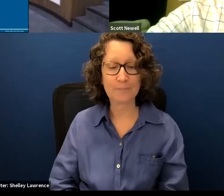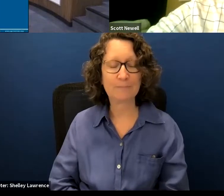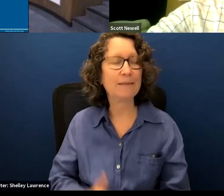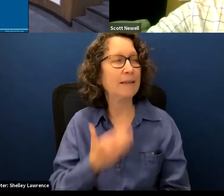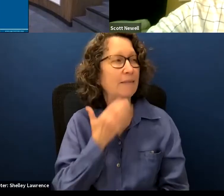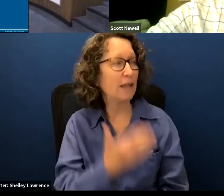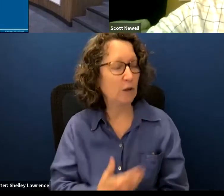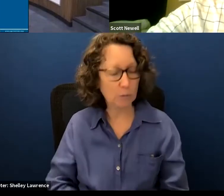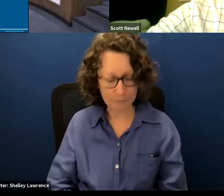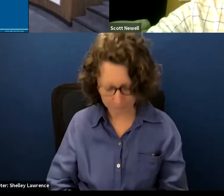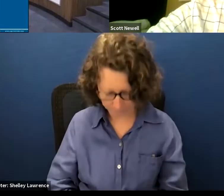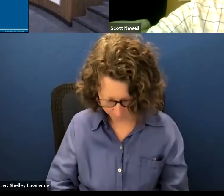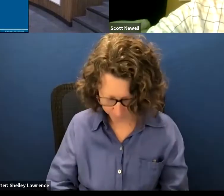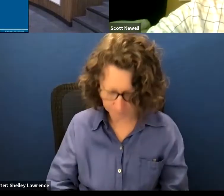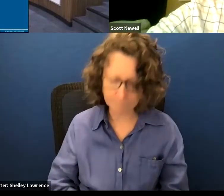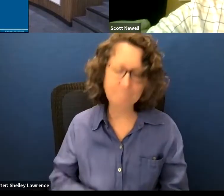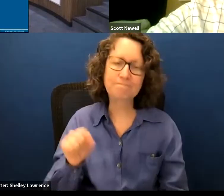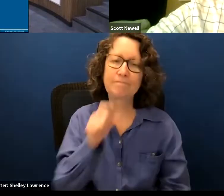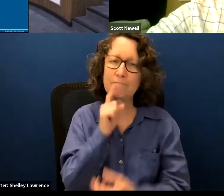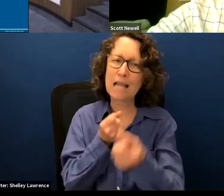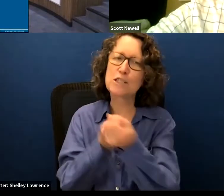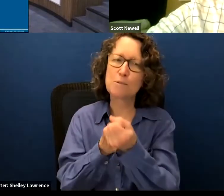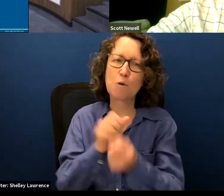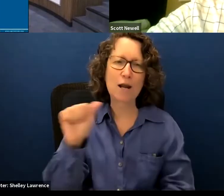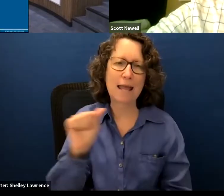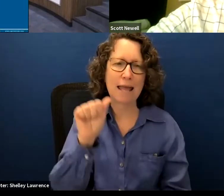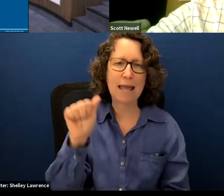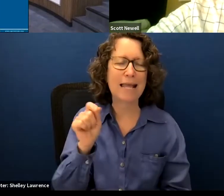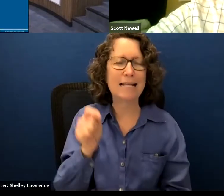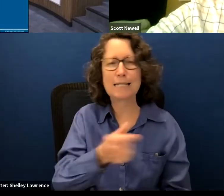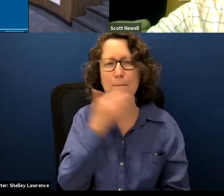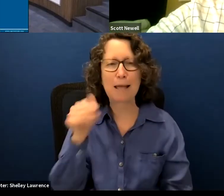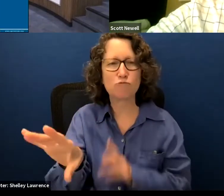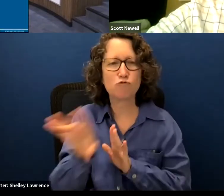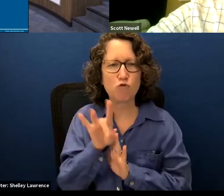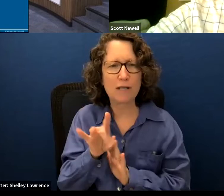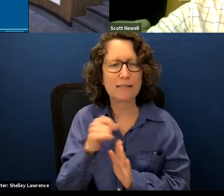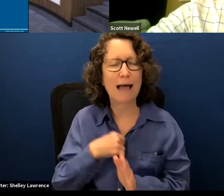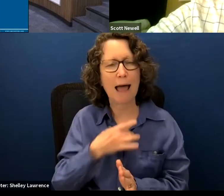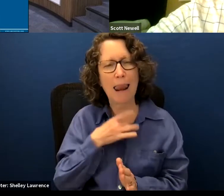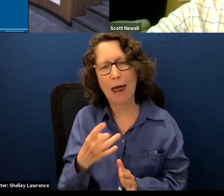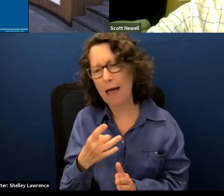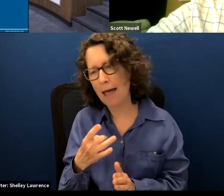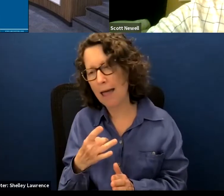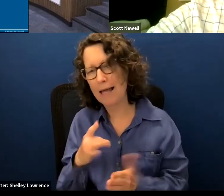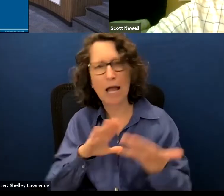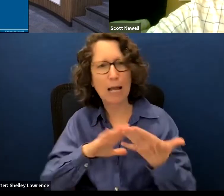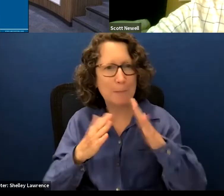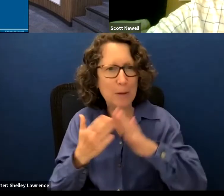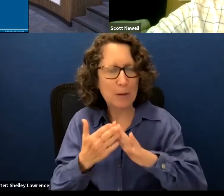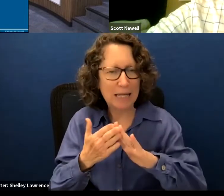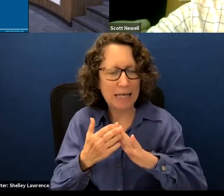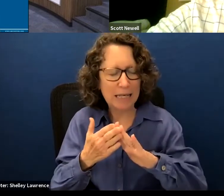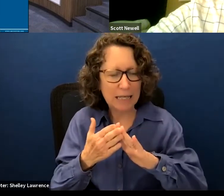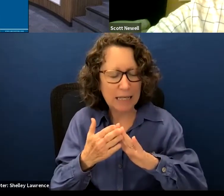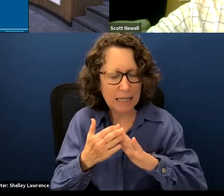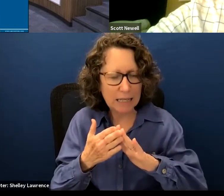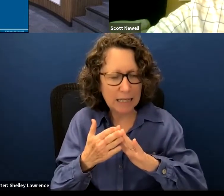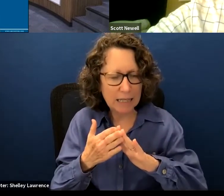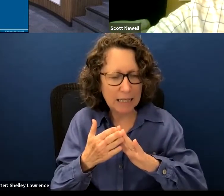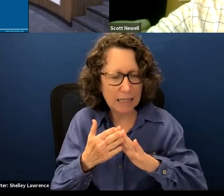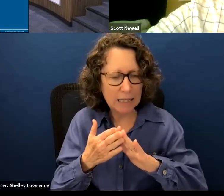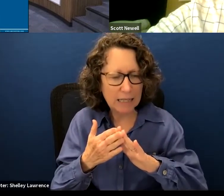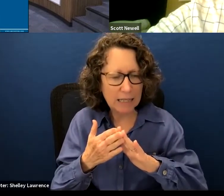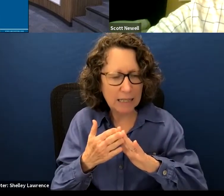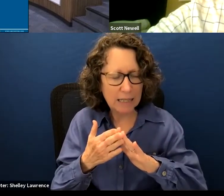Thank you. I support MAP A. I think it is the best choice. I like that it's community written and not by